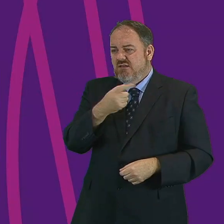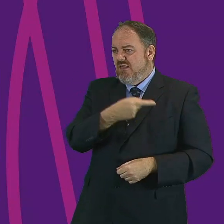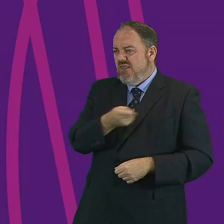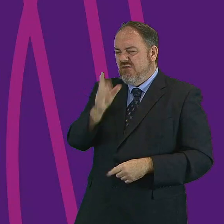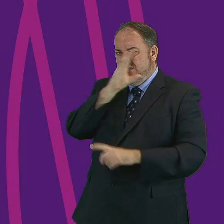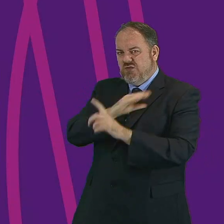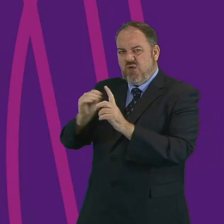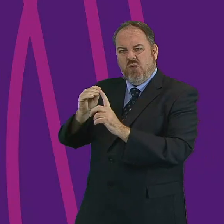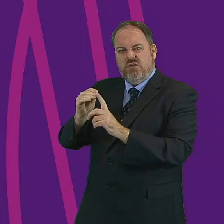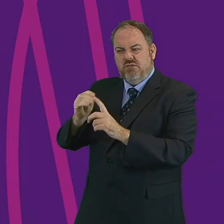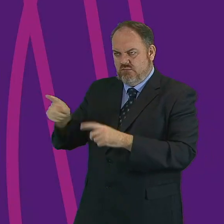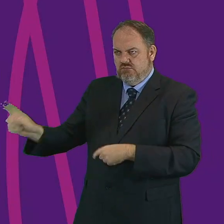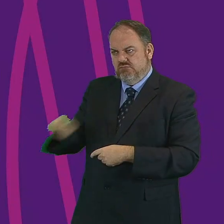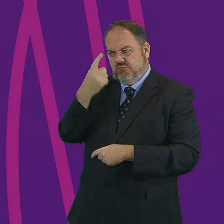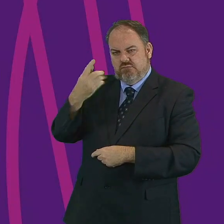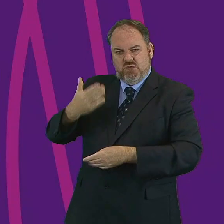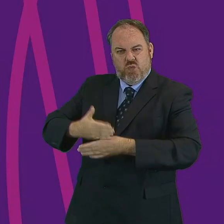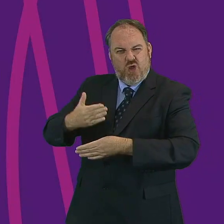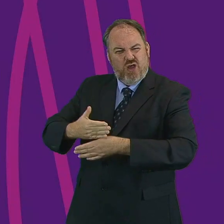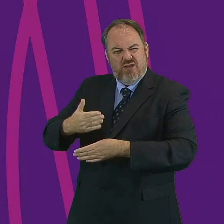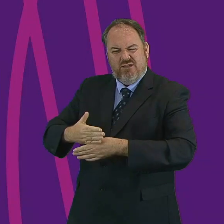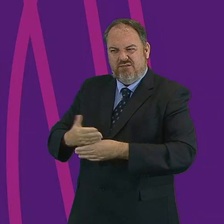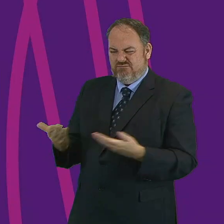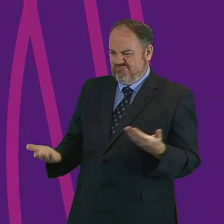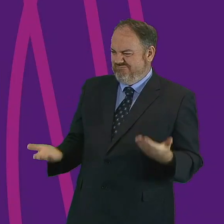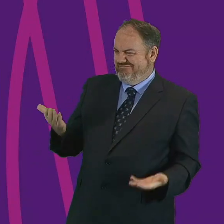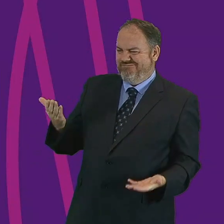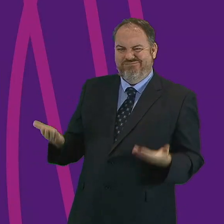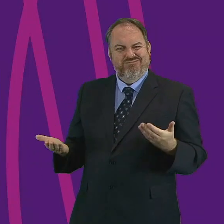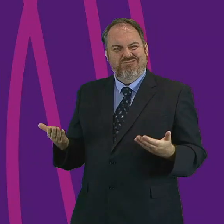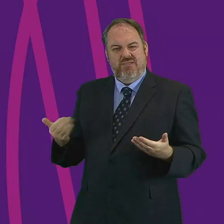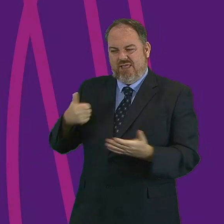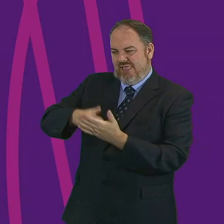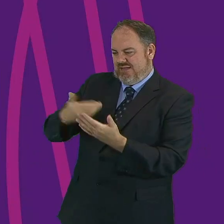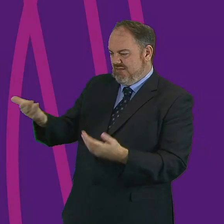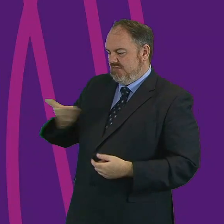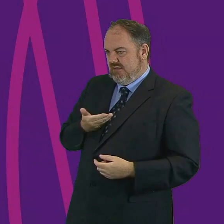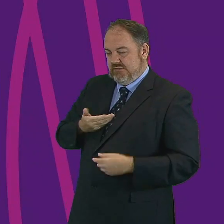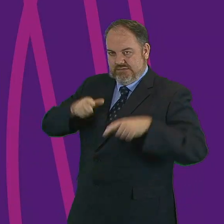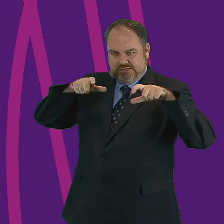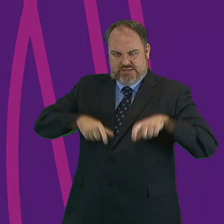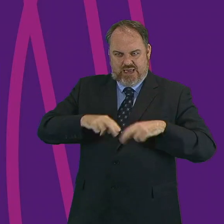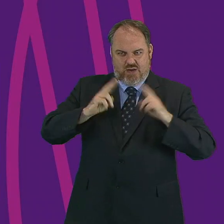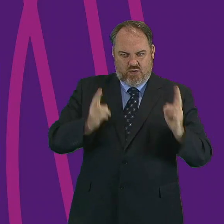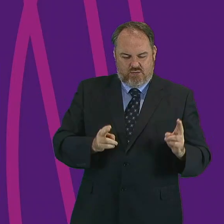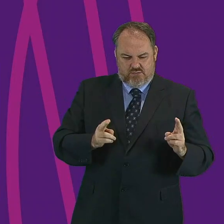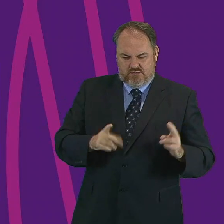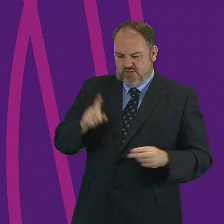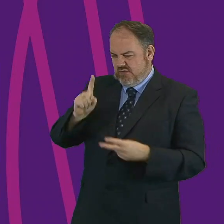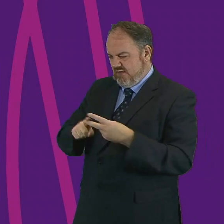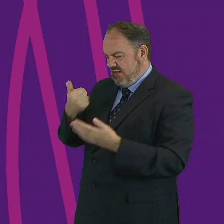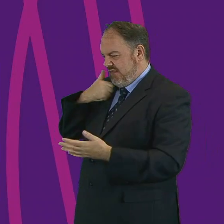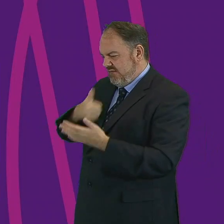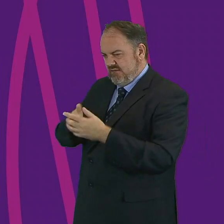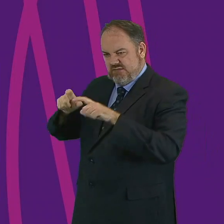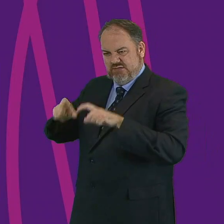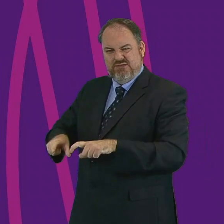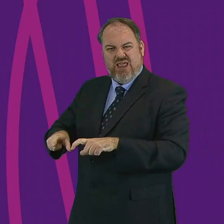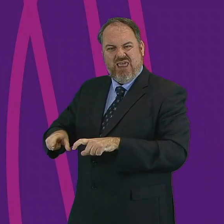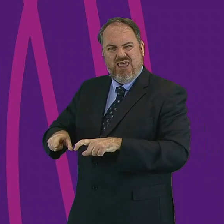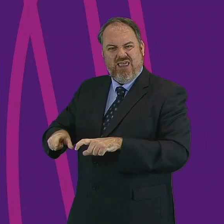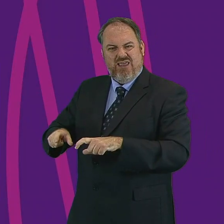to continue to go to work. These staff have been sent letters saying that although they and their own family households must